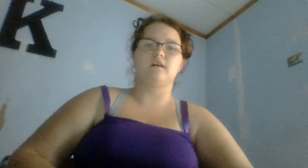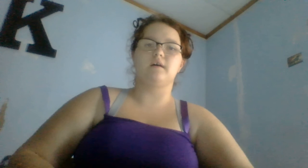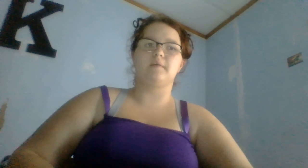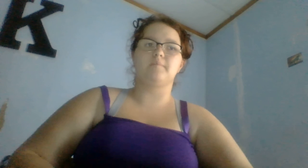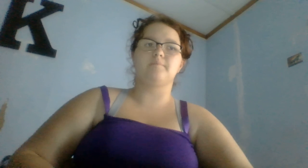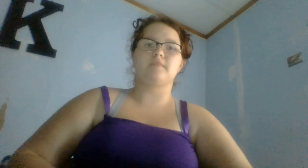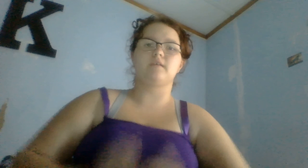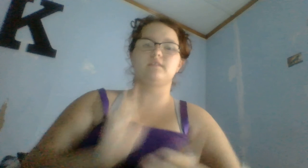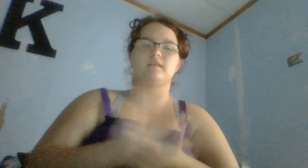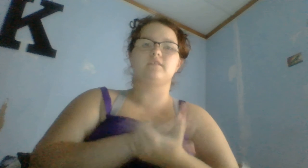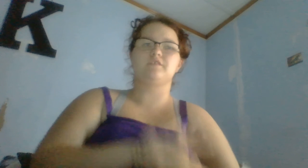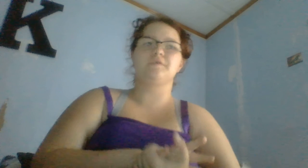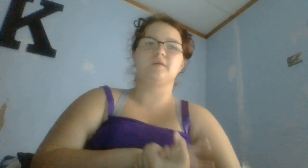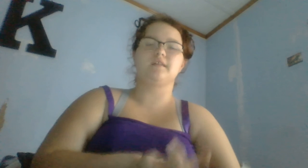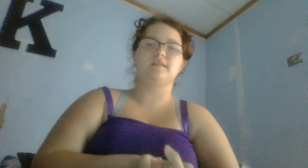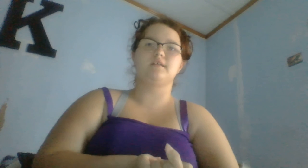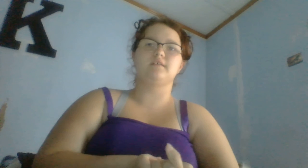um into the